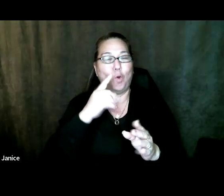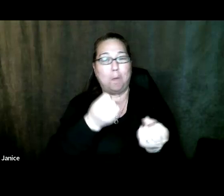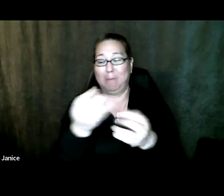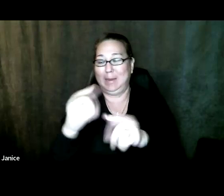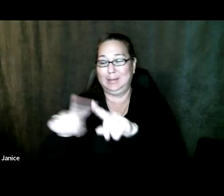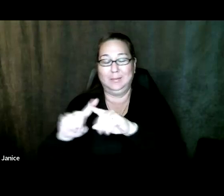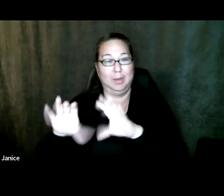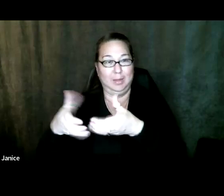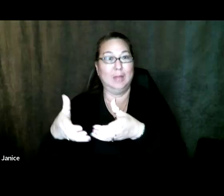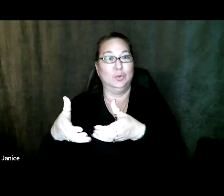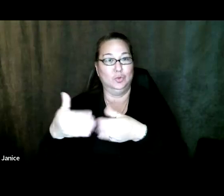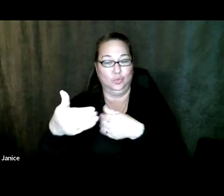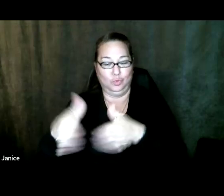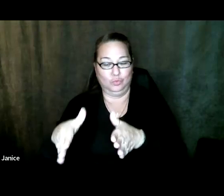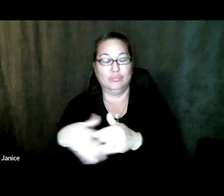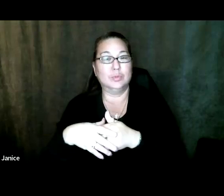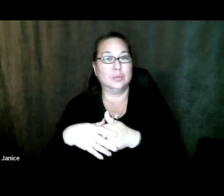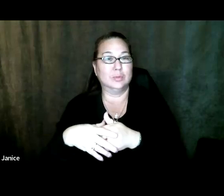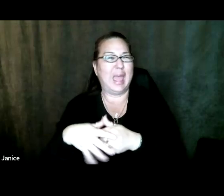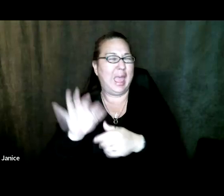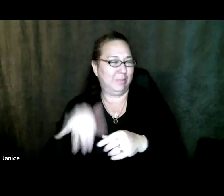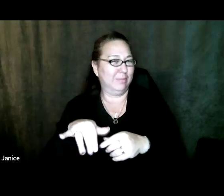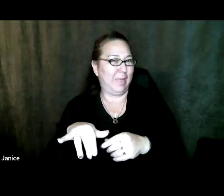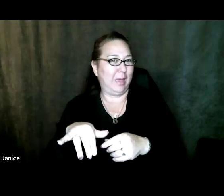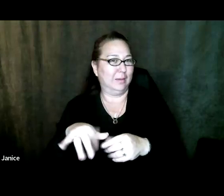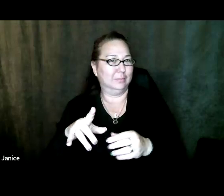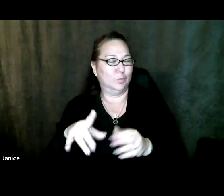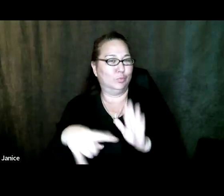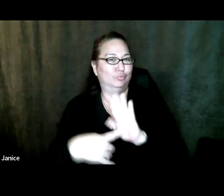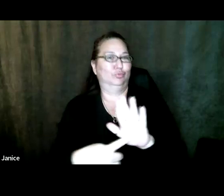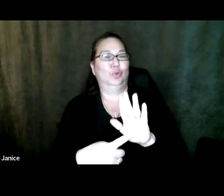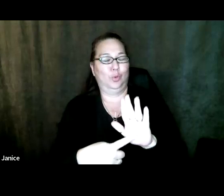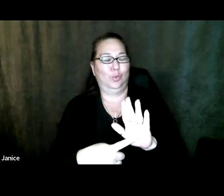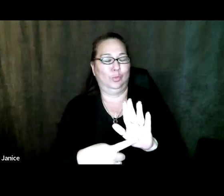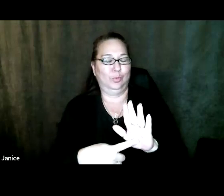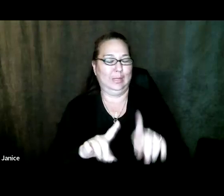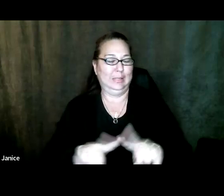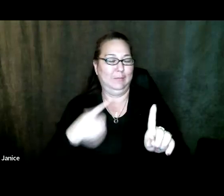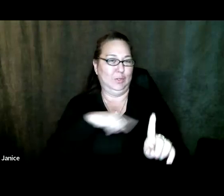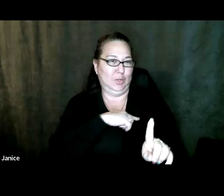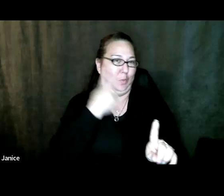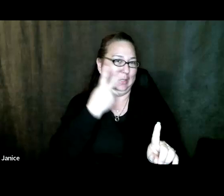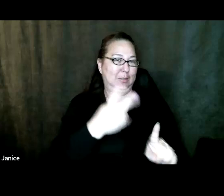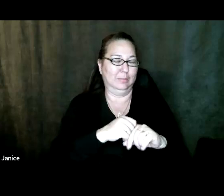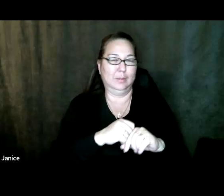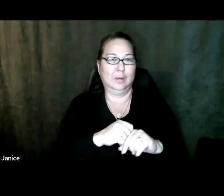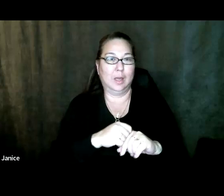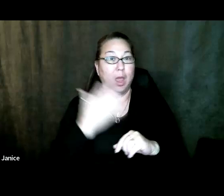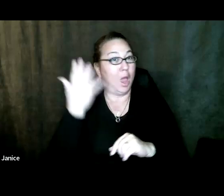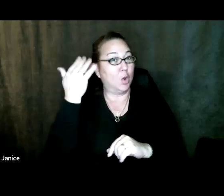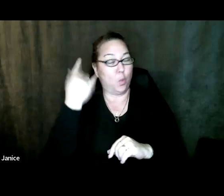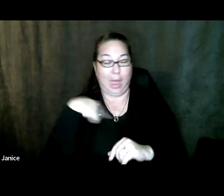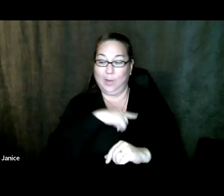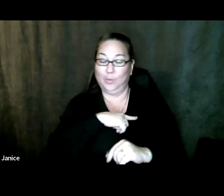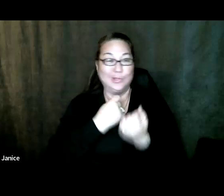a big part of the difference we're seeing. And one of the reasons we support the high quality materials is